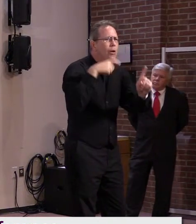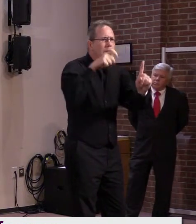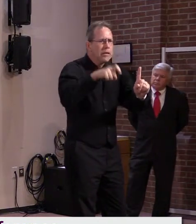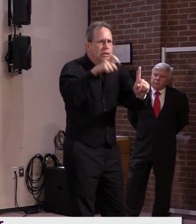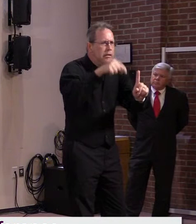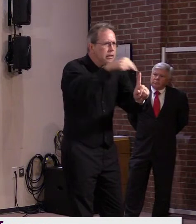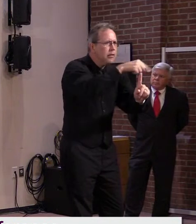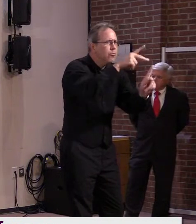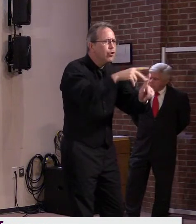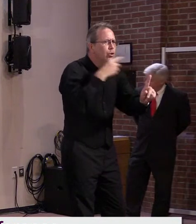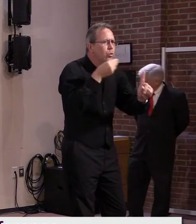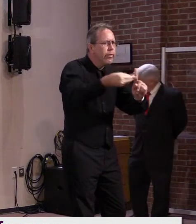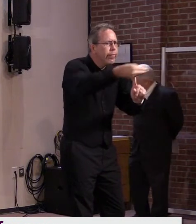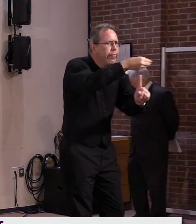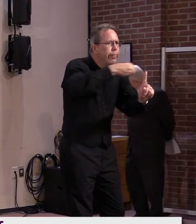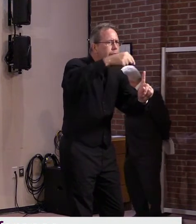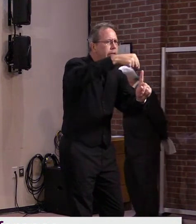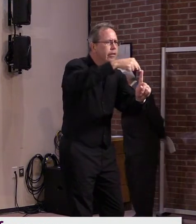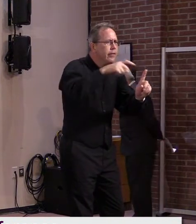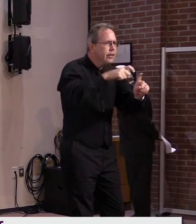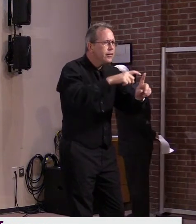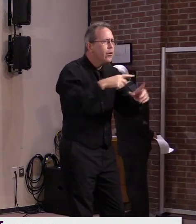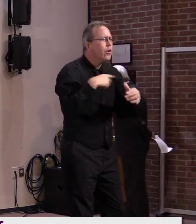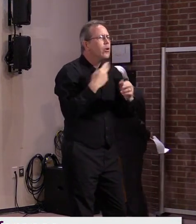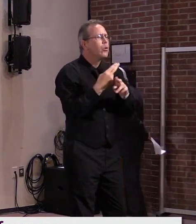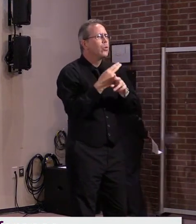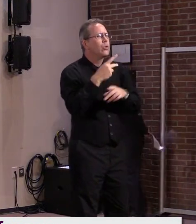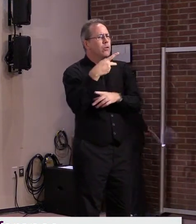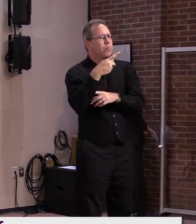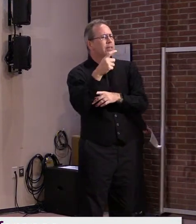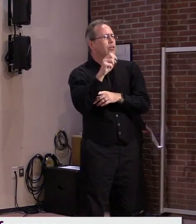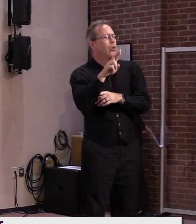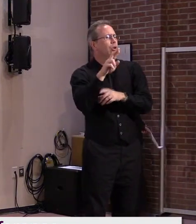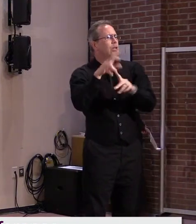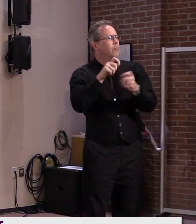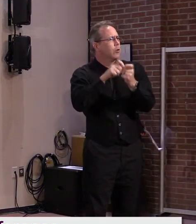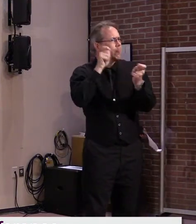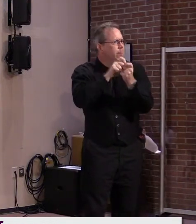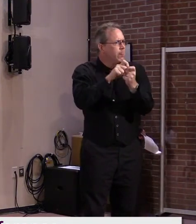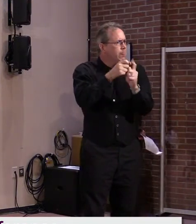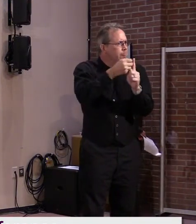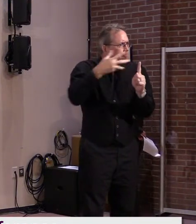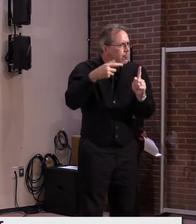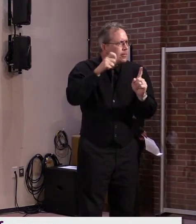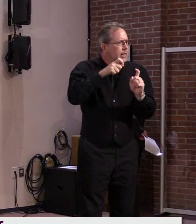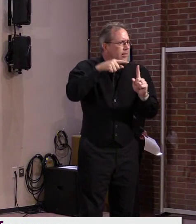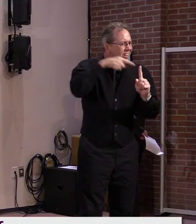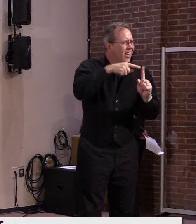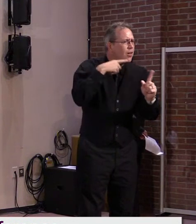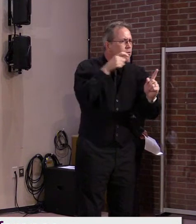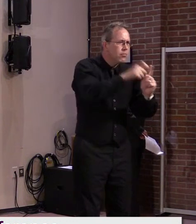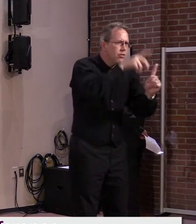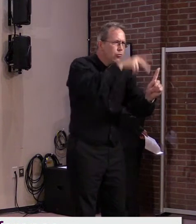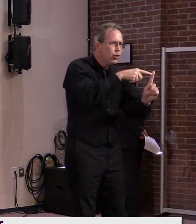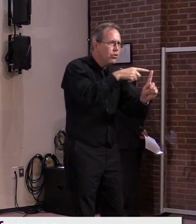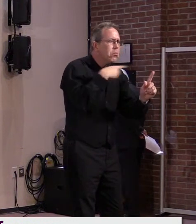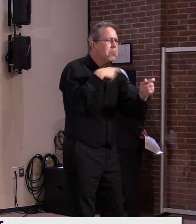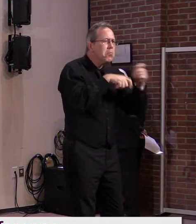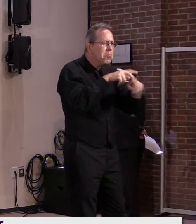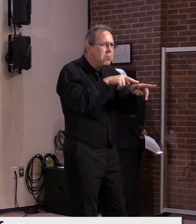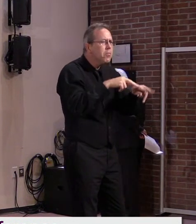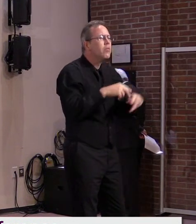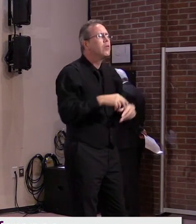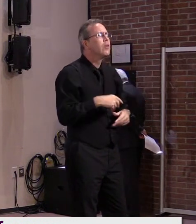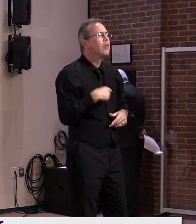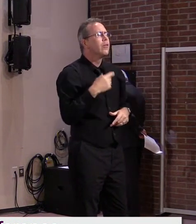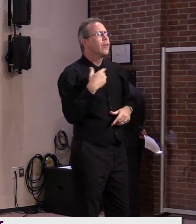to a specific case situation. This would be in addition to participation in surveillance testing, which occurs on a regular weekly schedule.